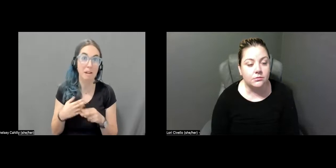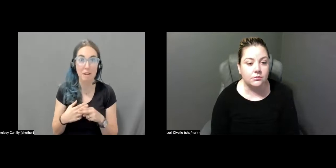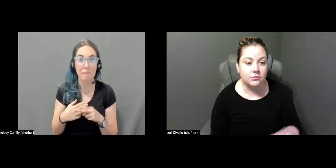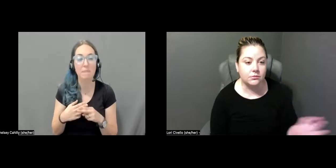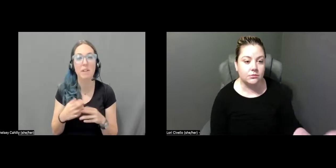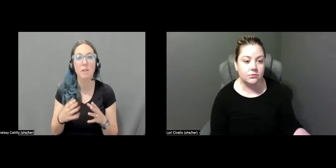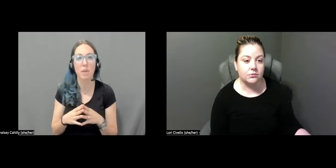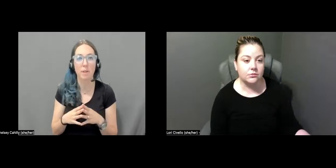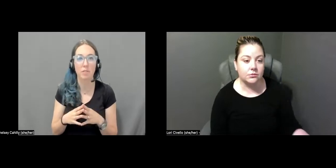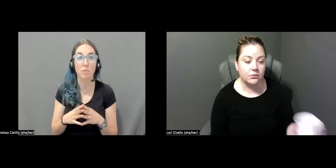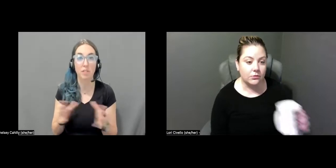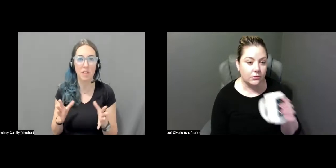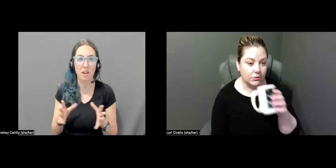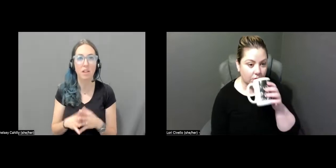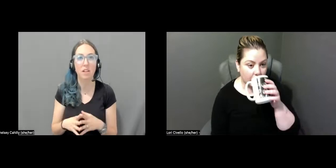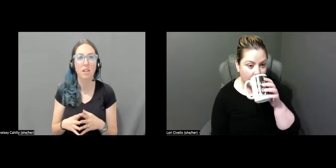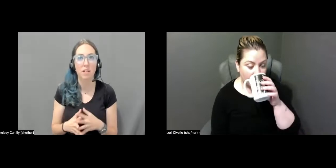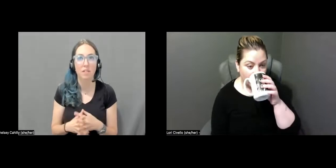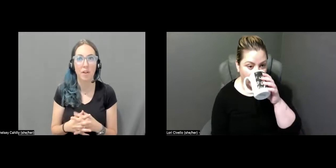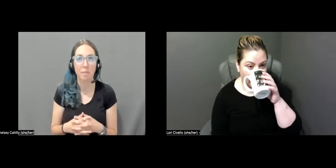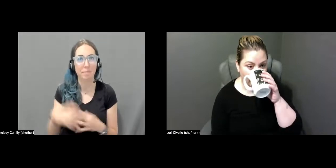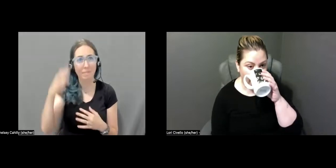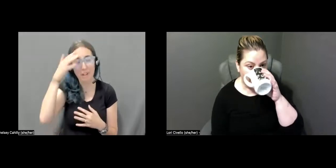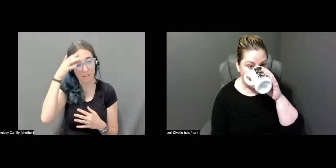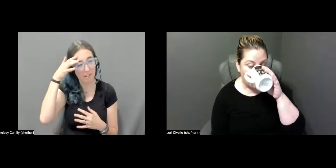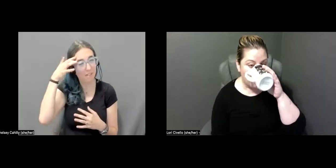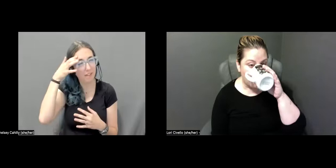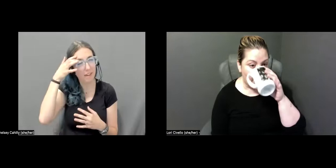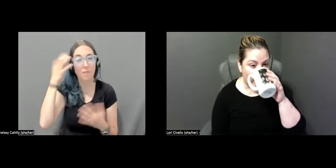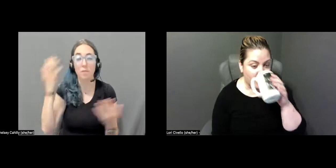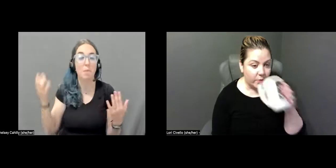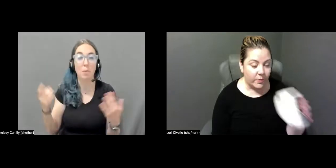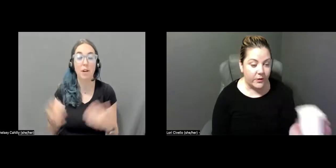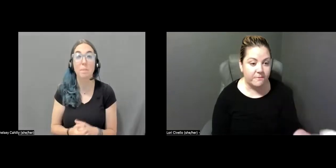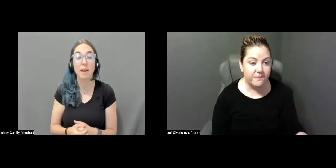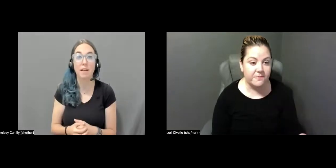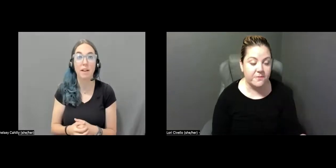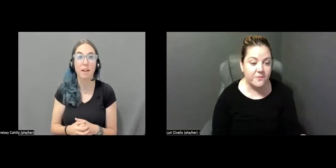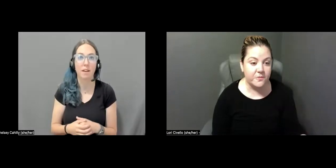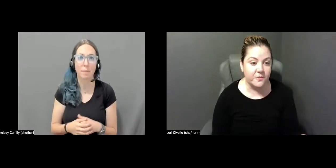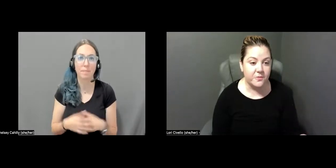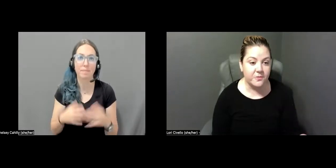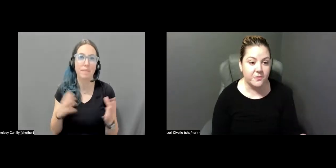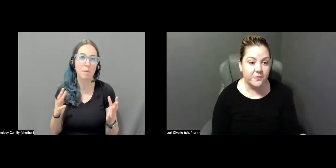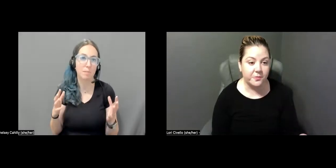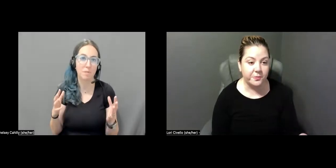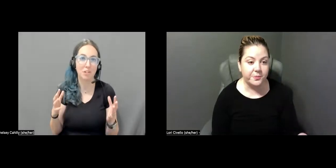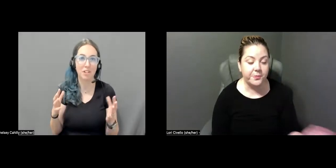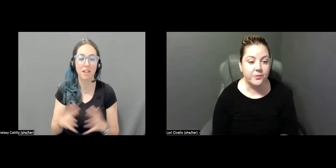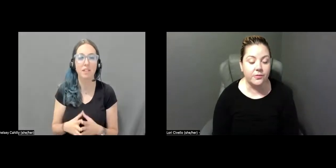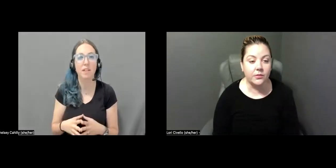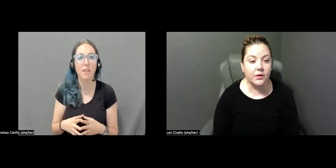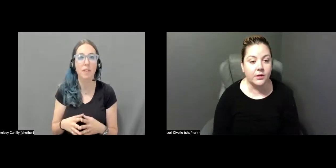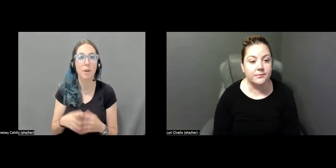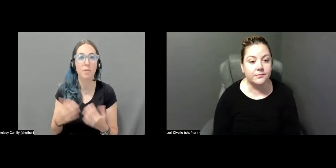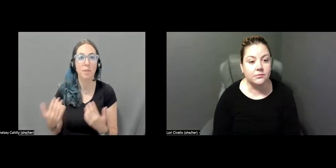my name when I was really young from, I don't know, I can't even remember where, but that was pretty much the